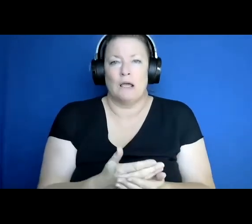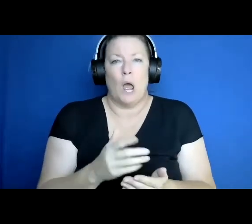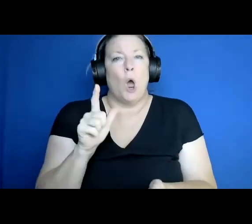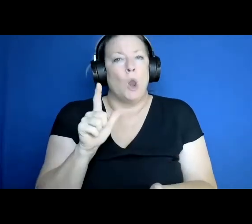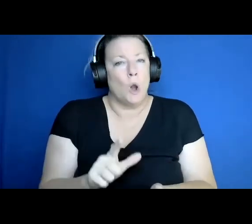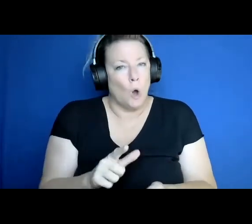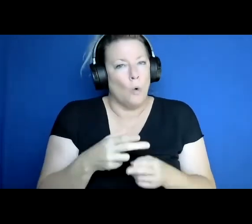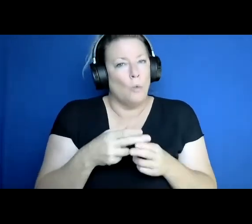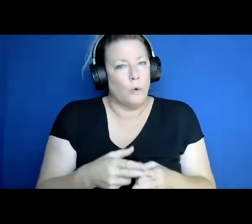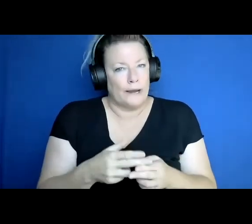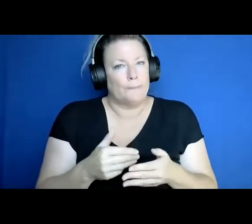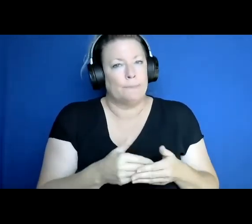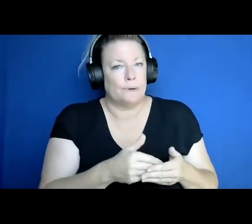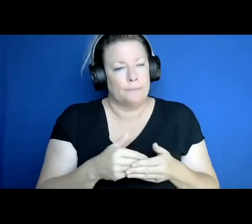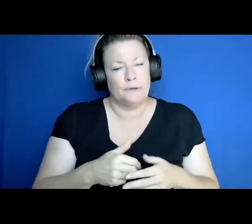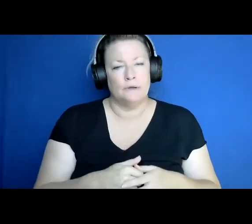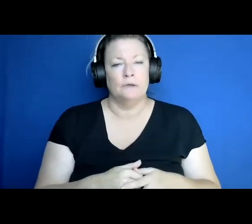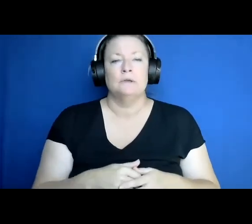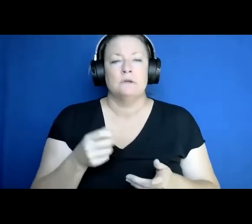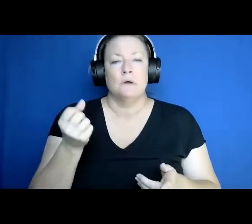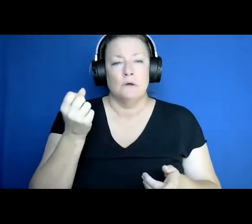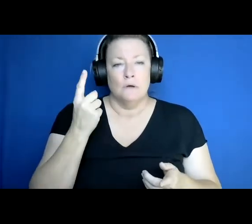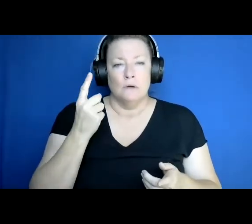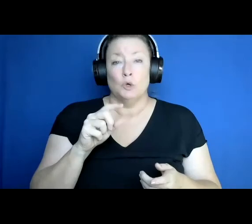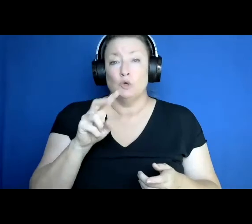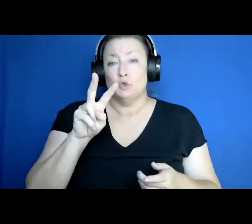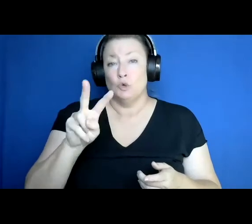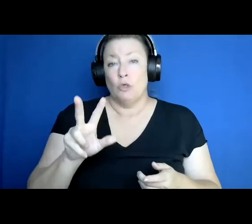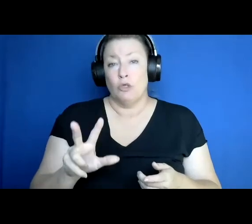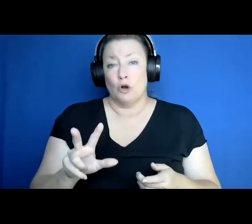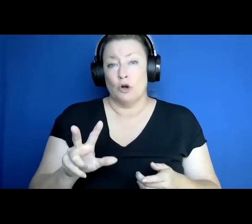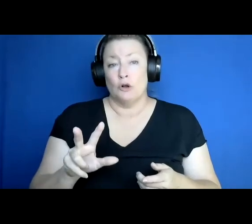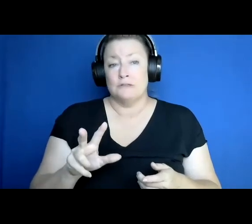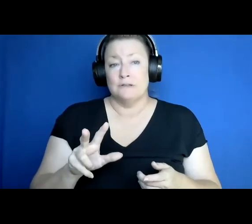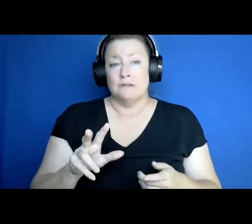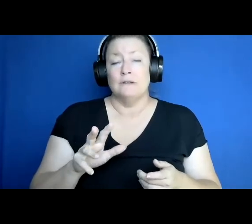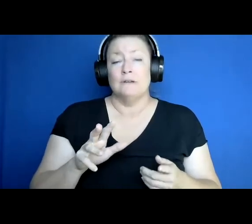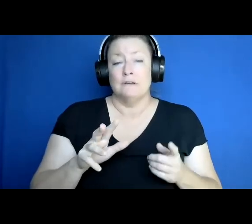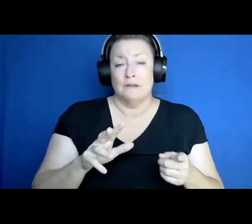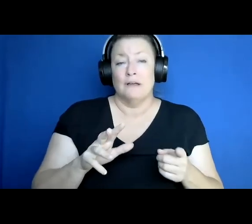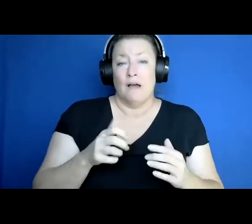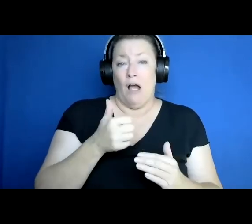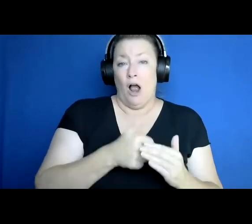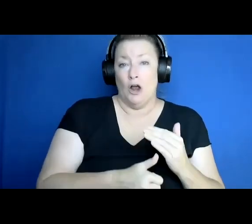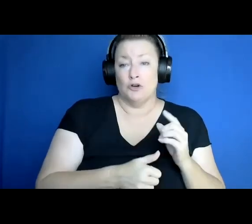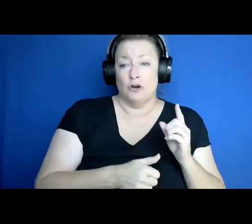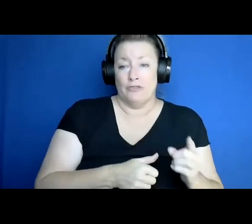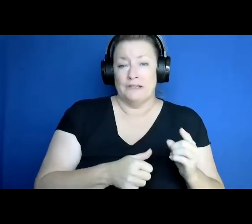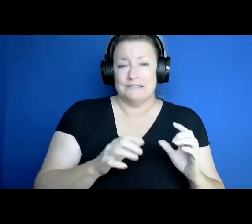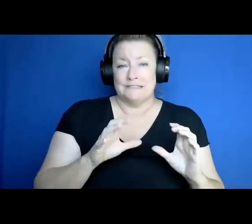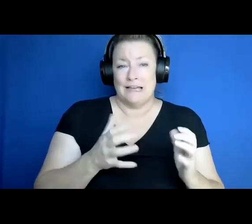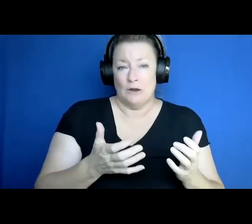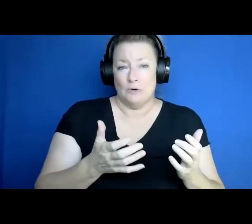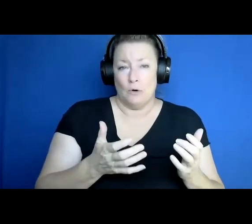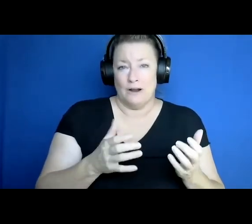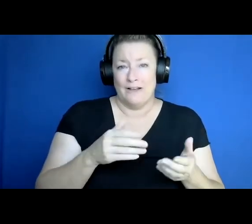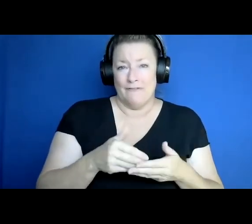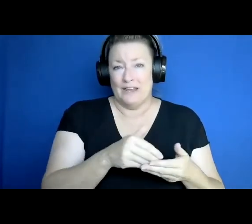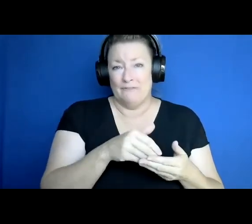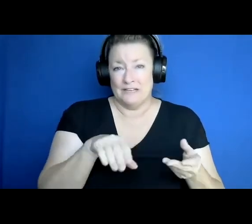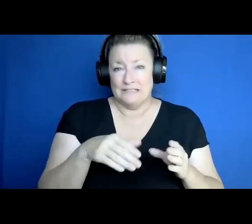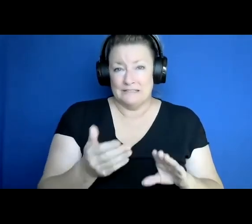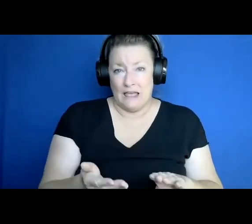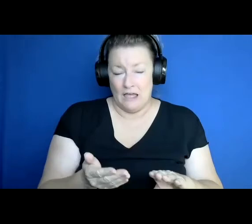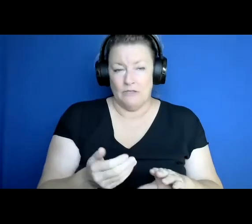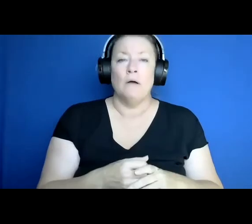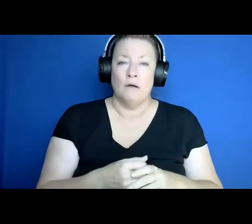baby. So given that 2/3 of our excess deaths fall into this category, that is what we pursued for